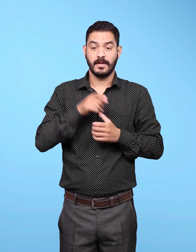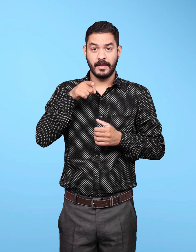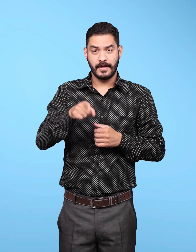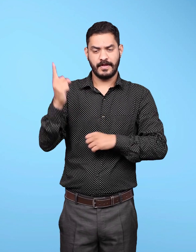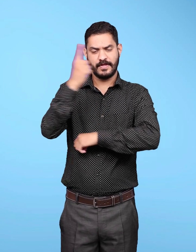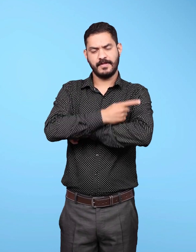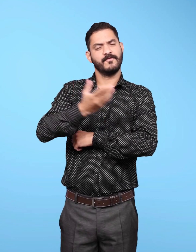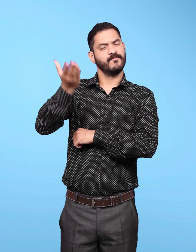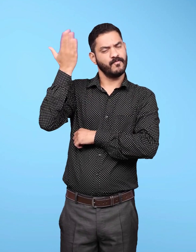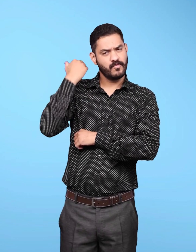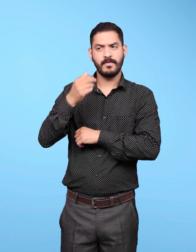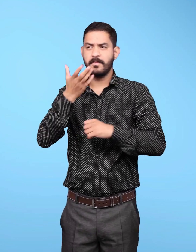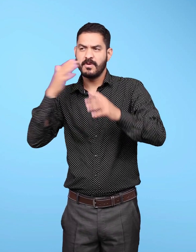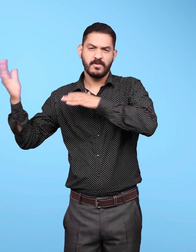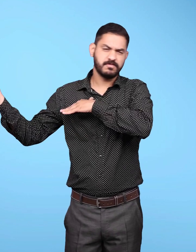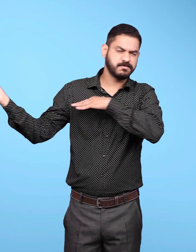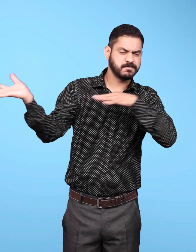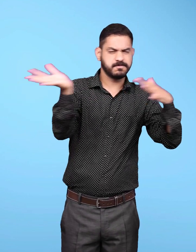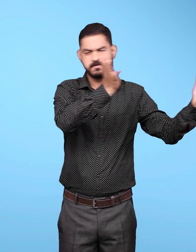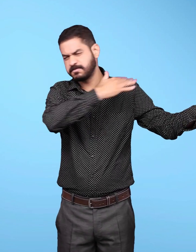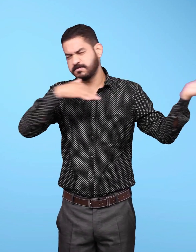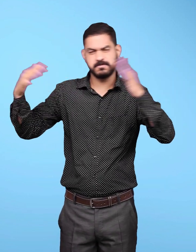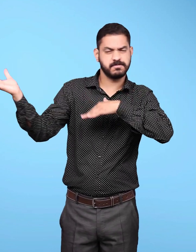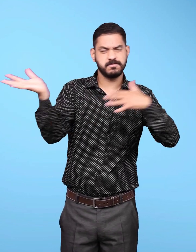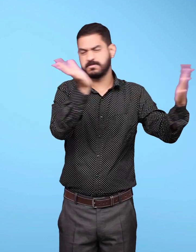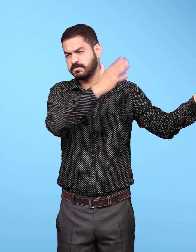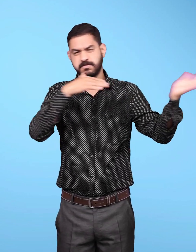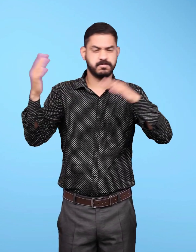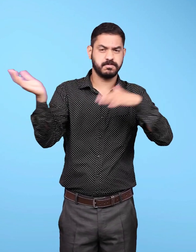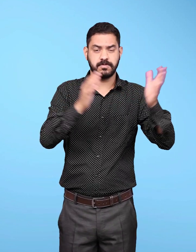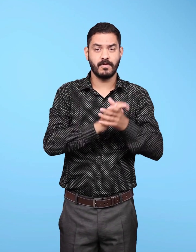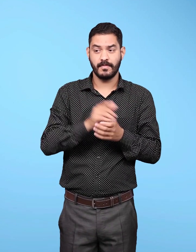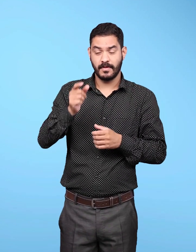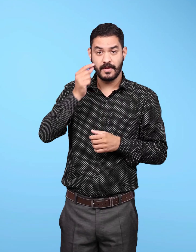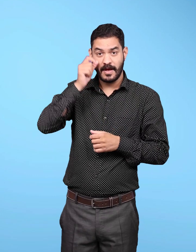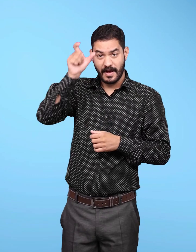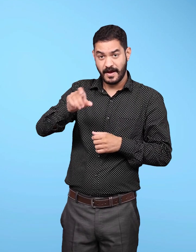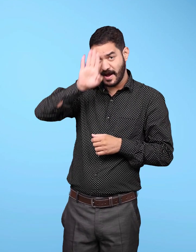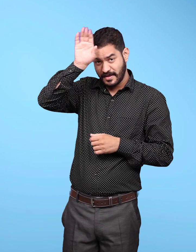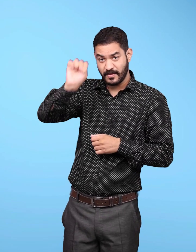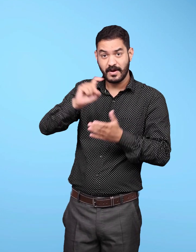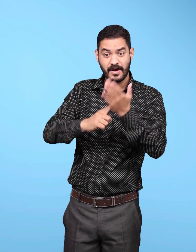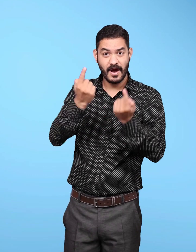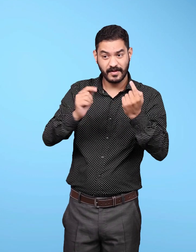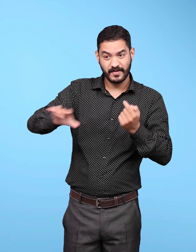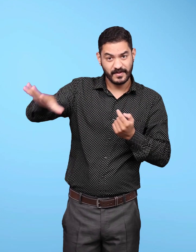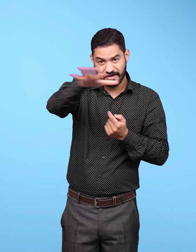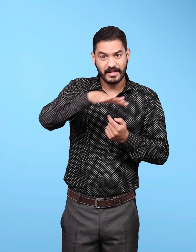Then one day, there was a storm. The king's garden was littered with branches and leaves.